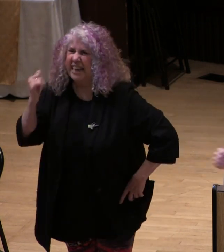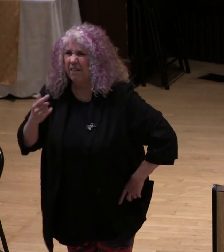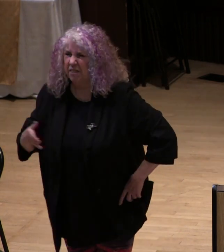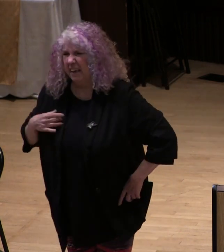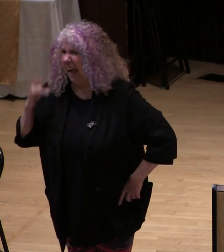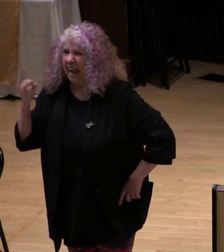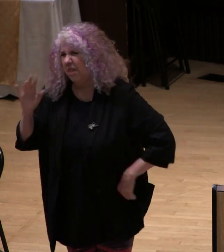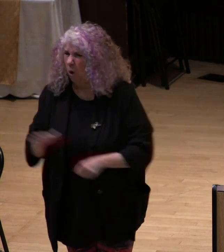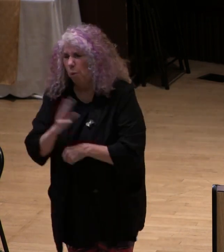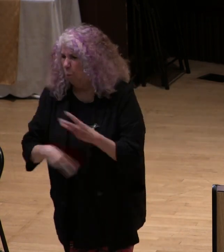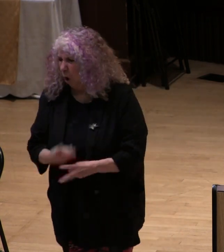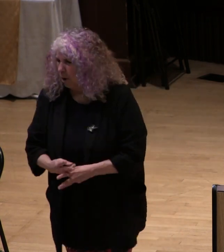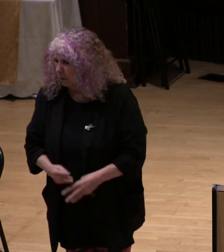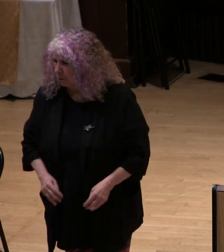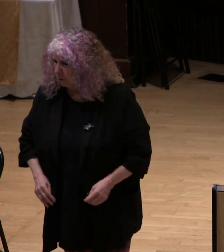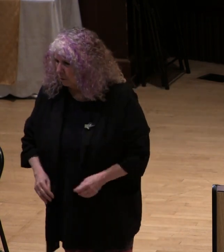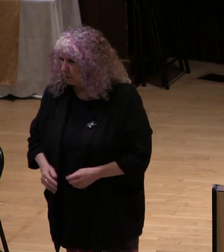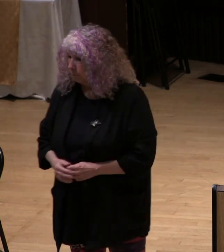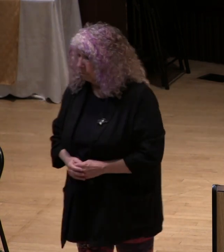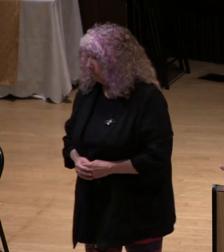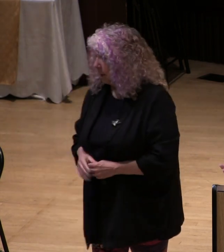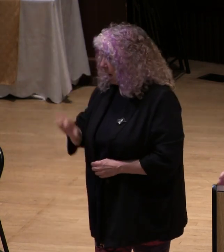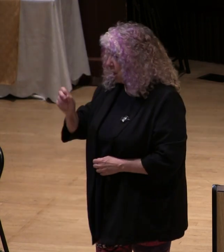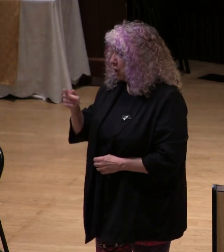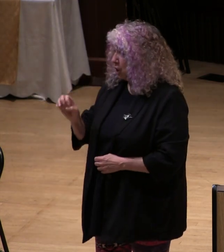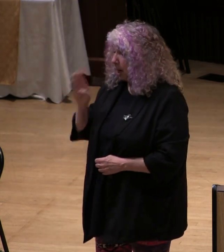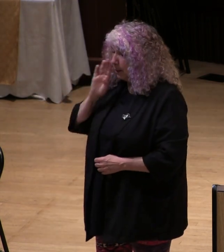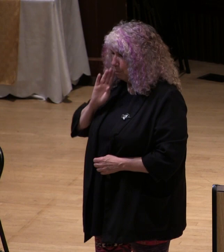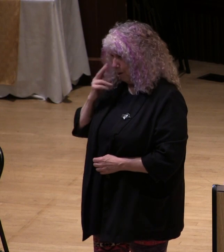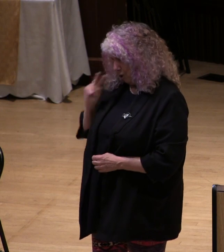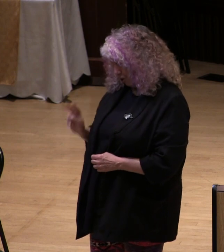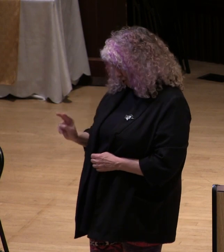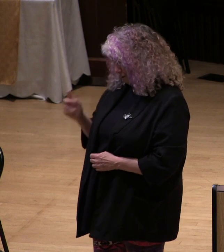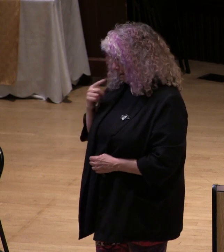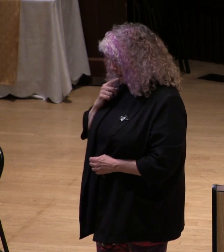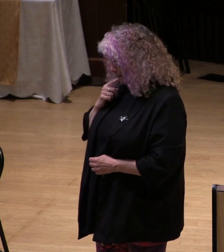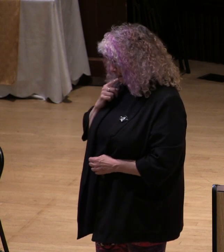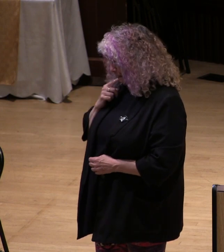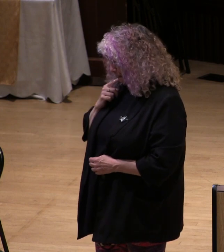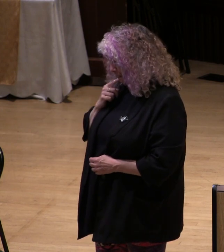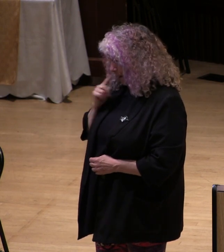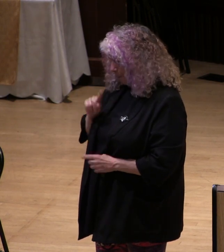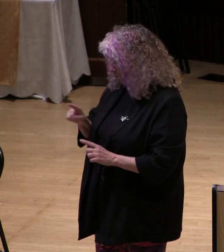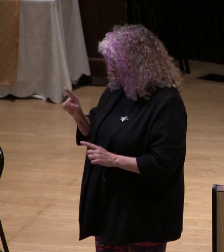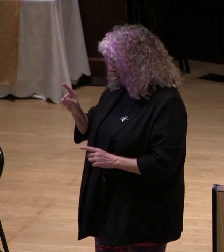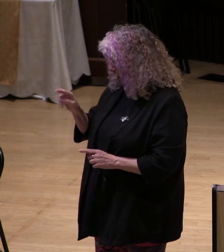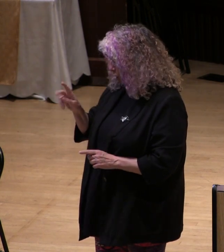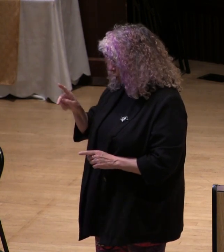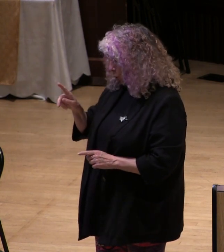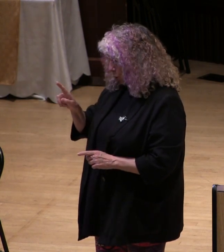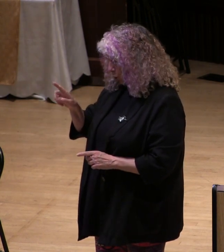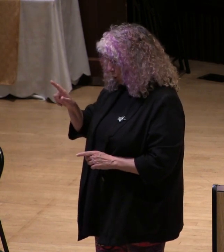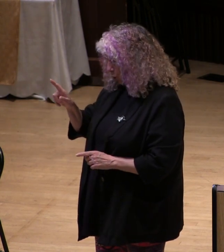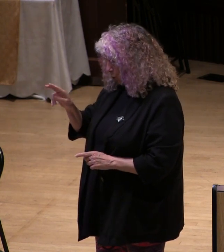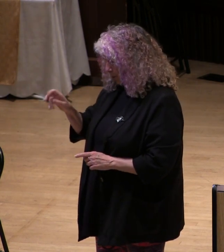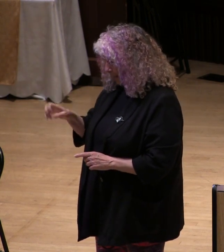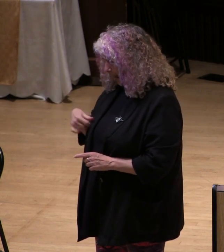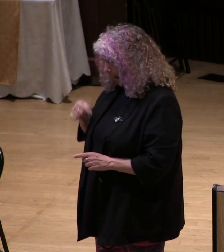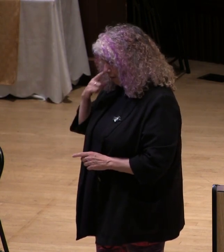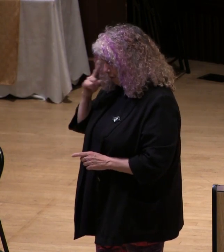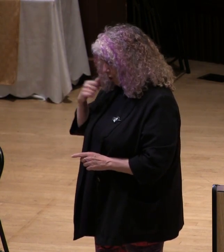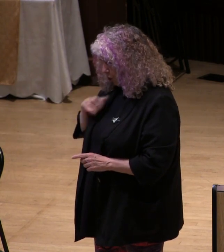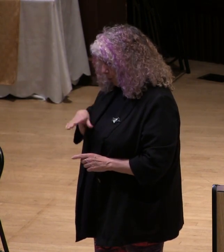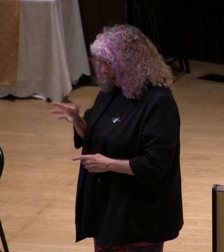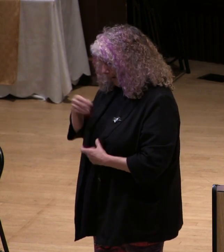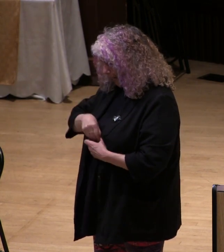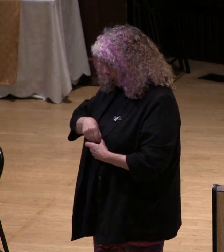I hate the whole world." And Charlie Brown looks at Lucy and says, "But Lucy, I thought you said you had